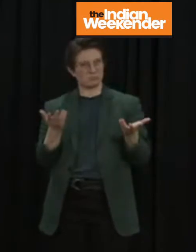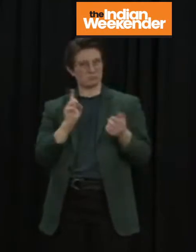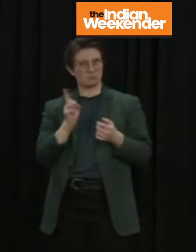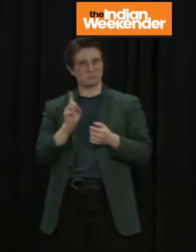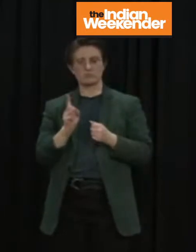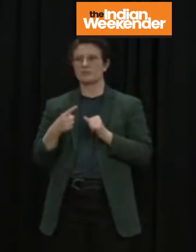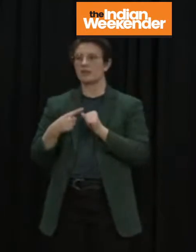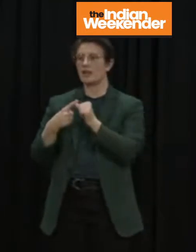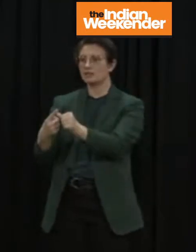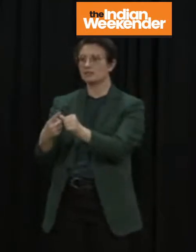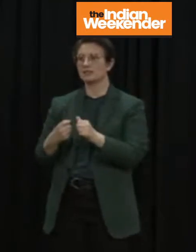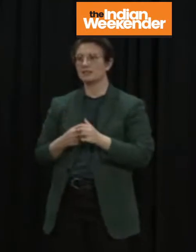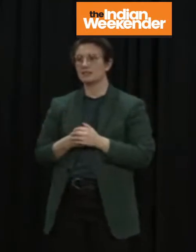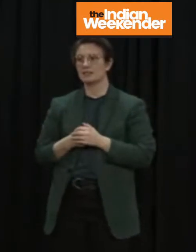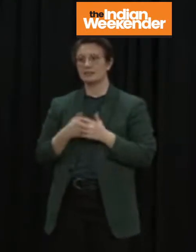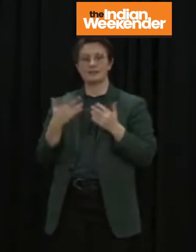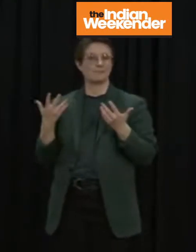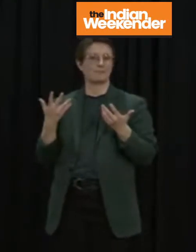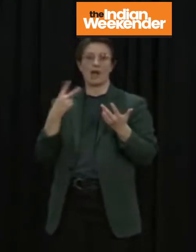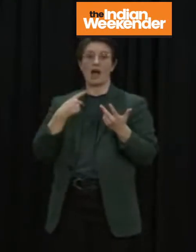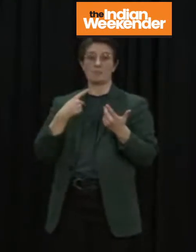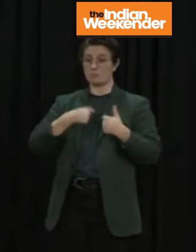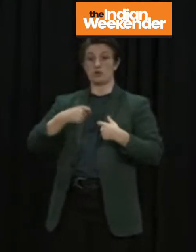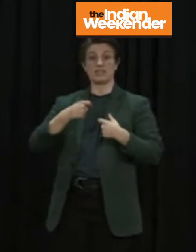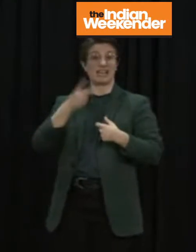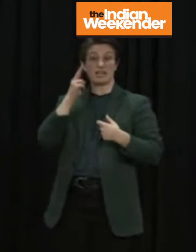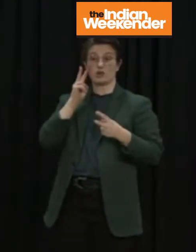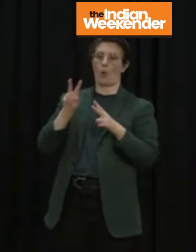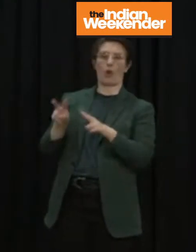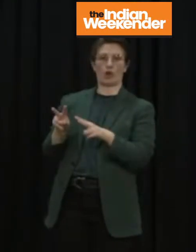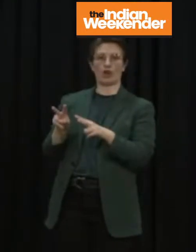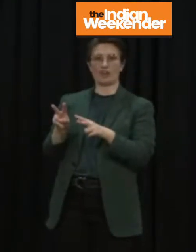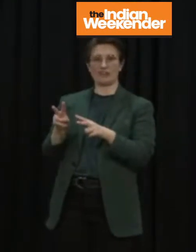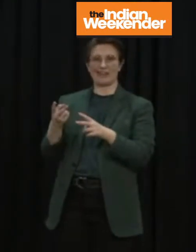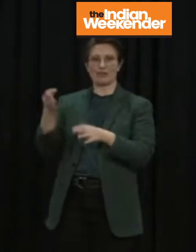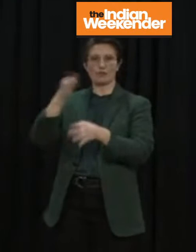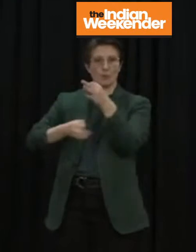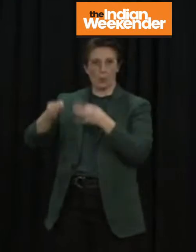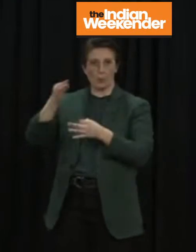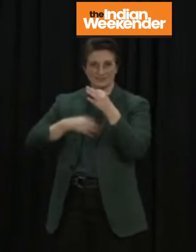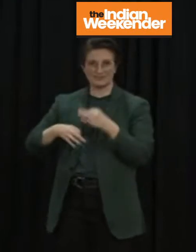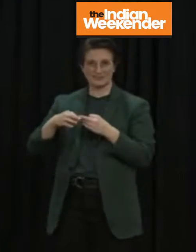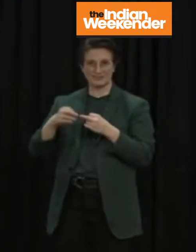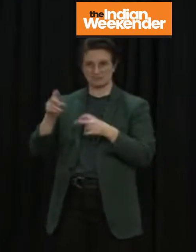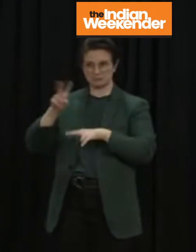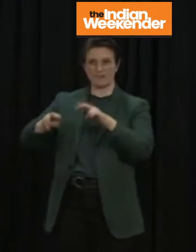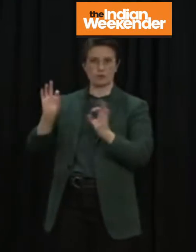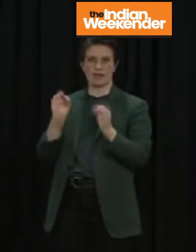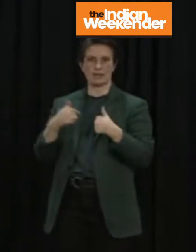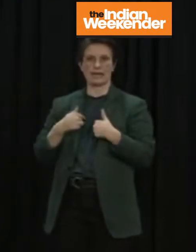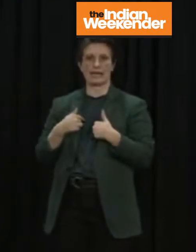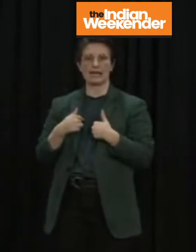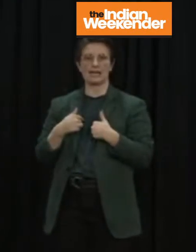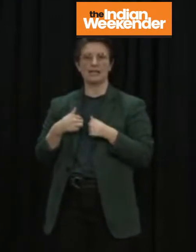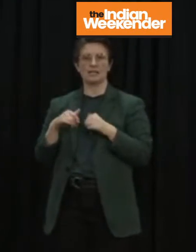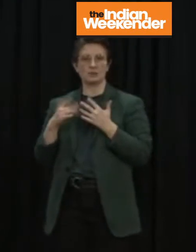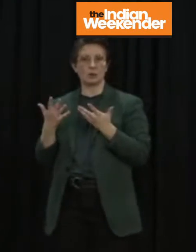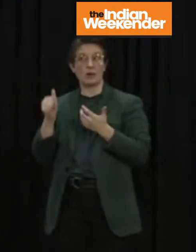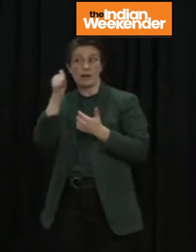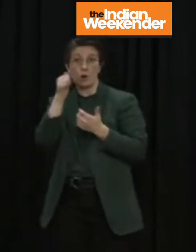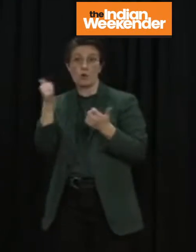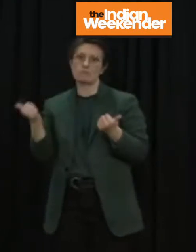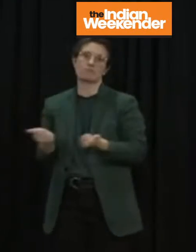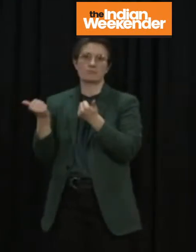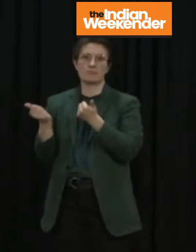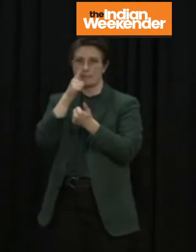there's several hundred potential health workers that we that are currently waiting to see whether there are things that we can do to support that, because ultimately